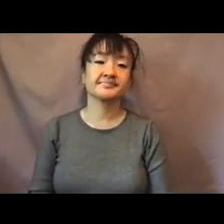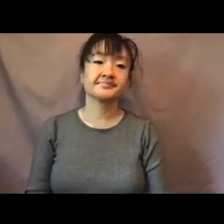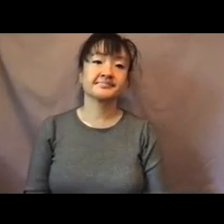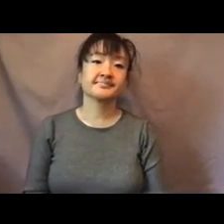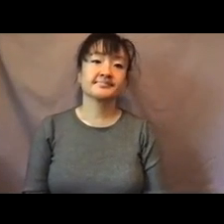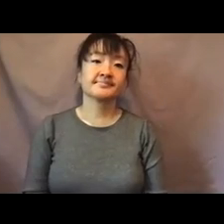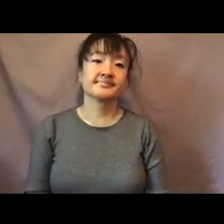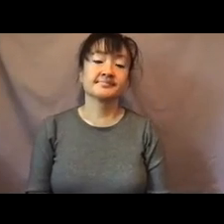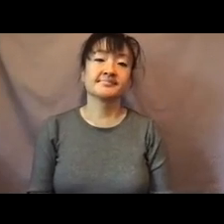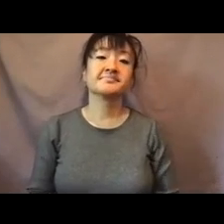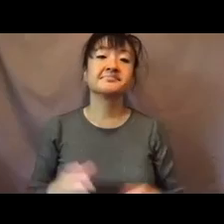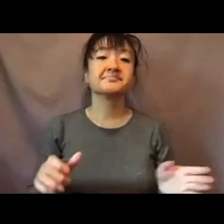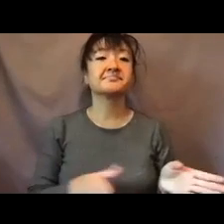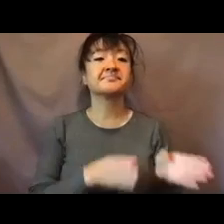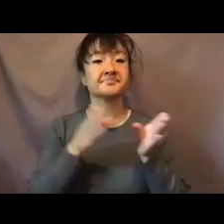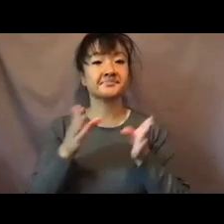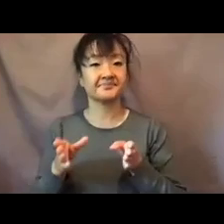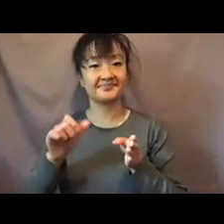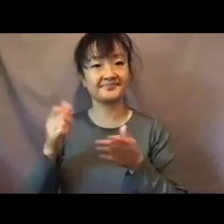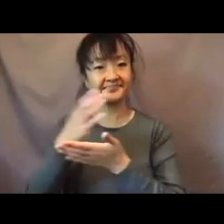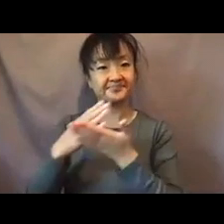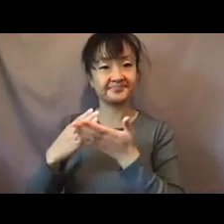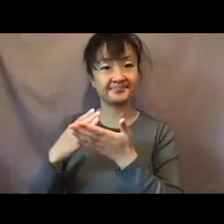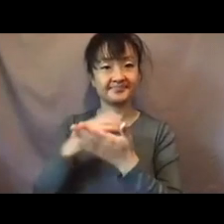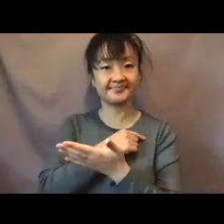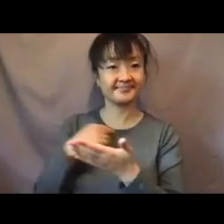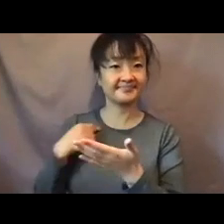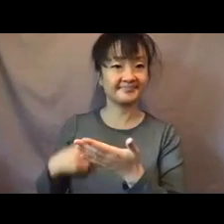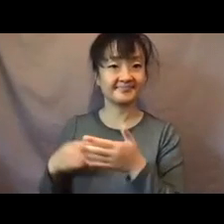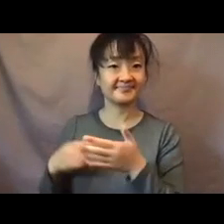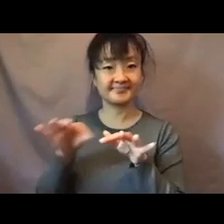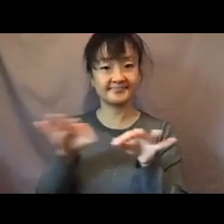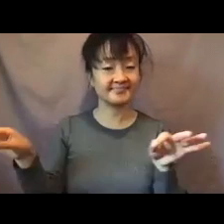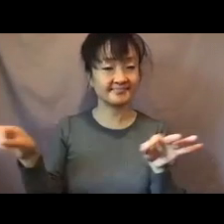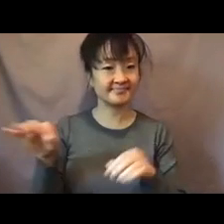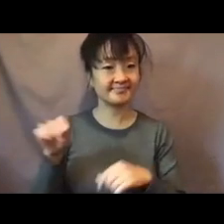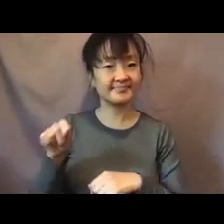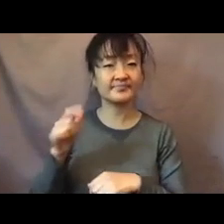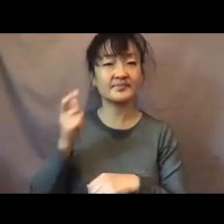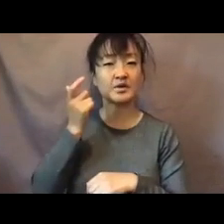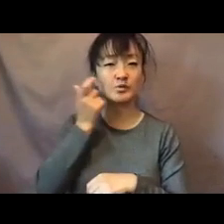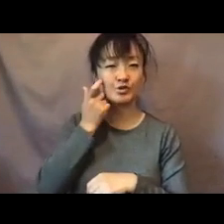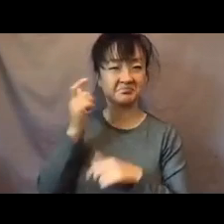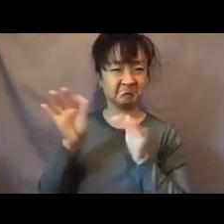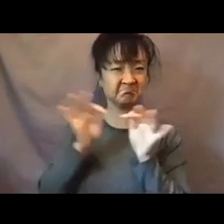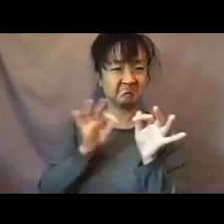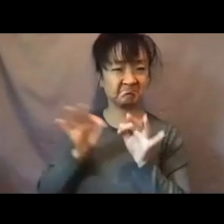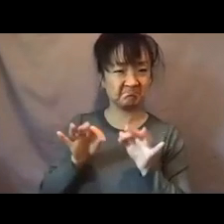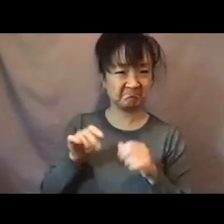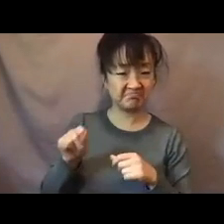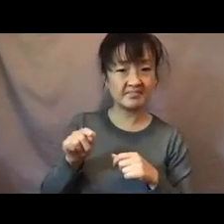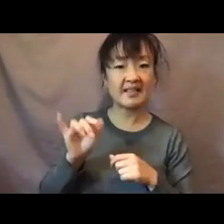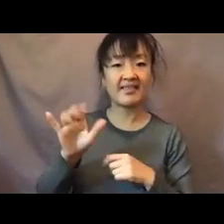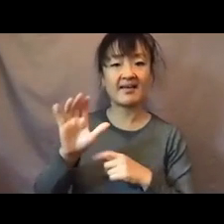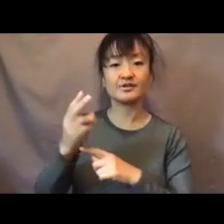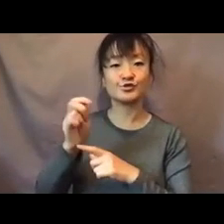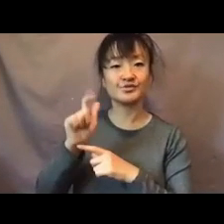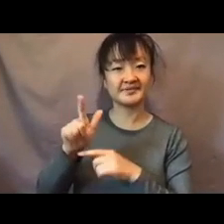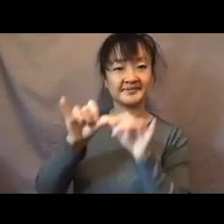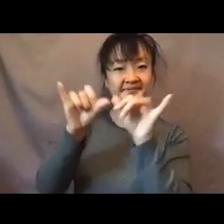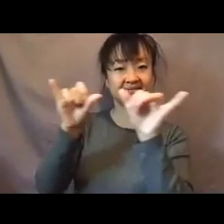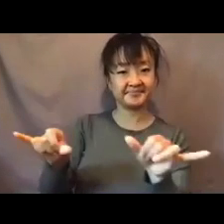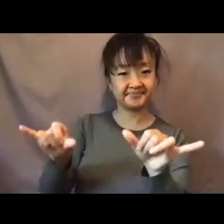The other component, when we look at the Chinese language for what we describe as the channel system,